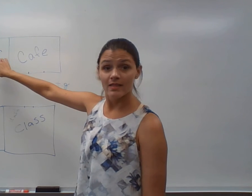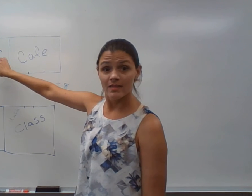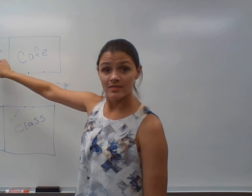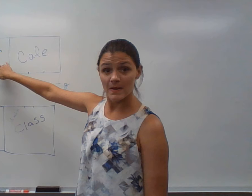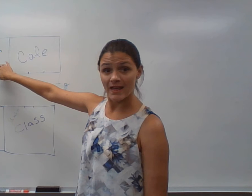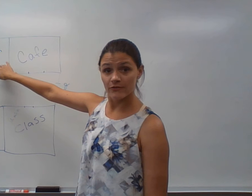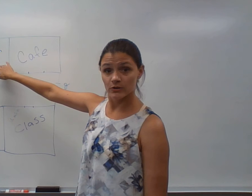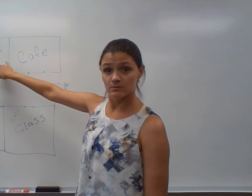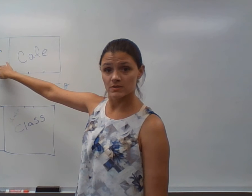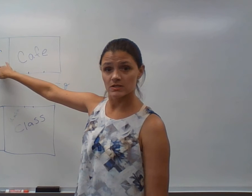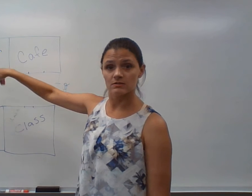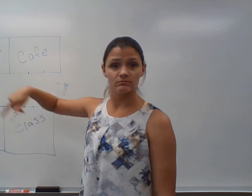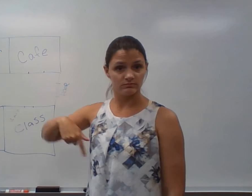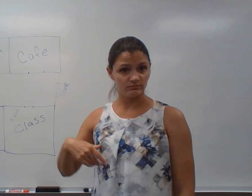The bathrooms.